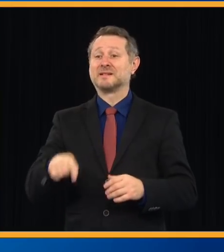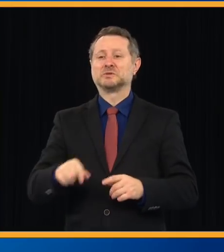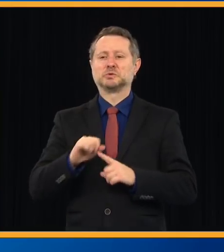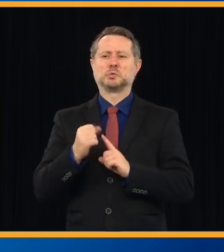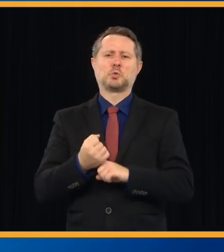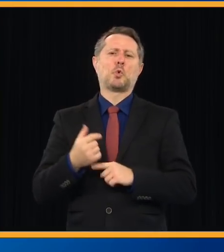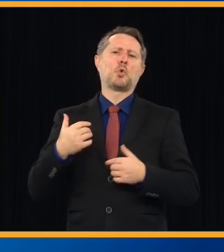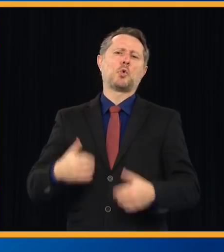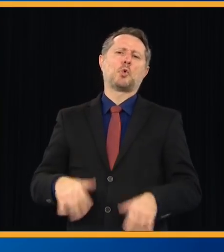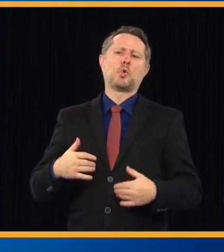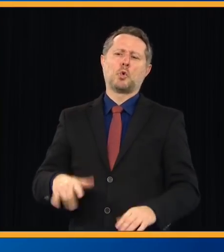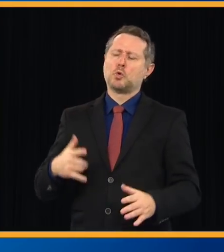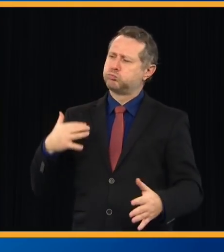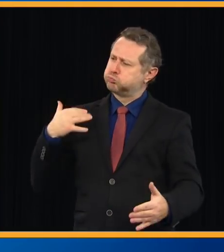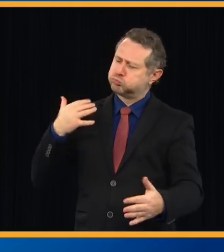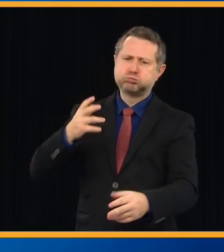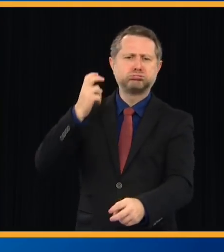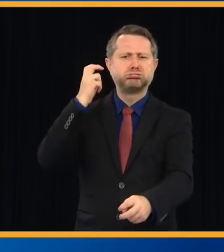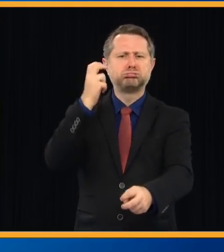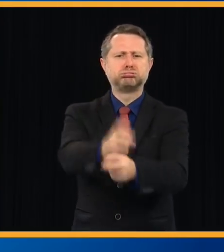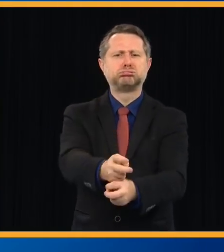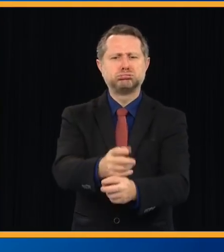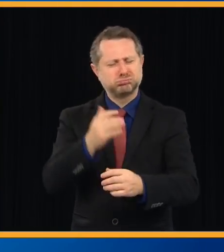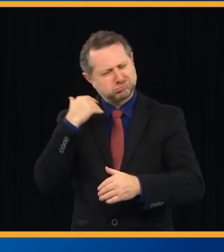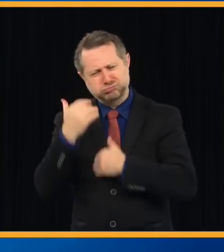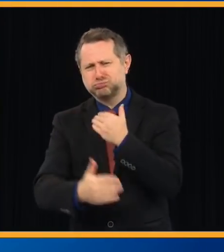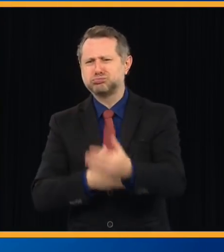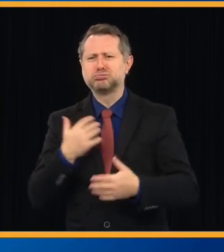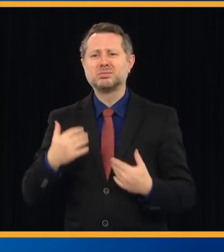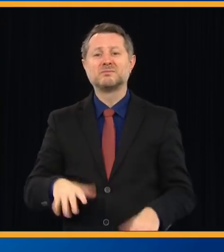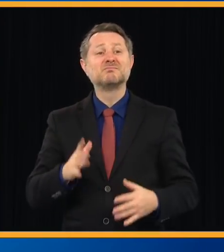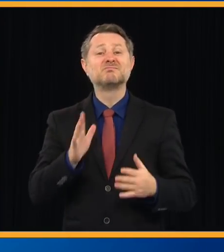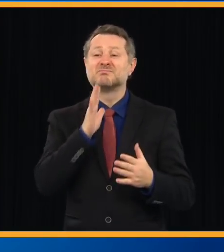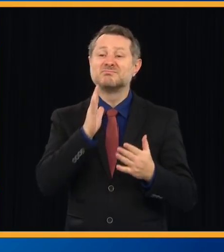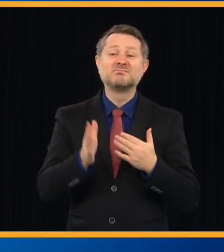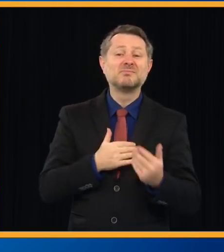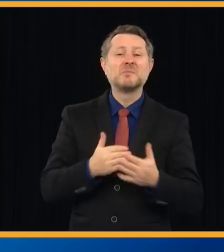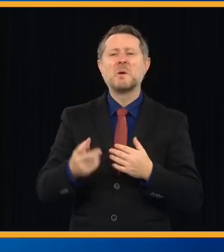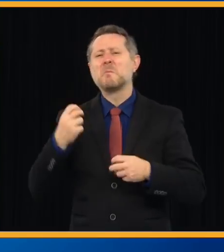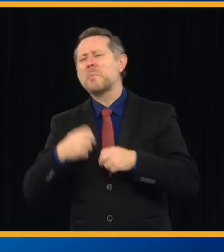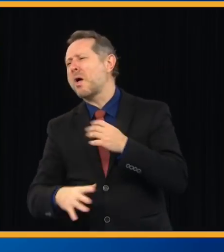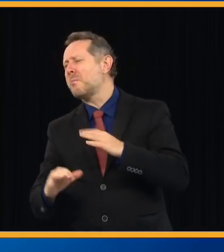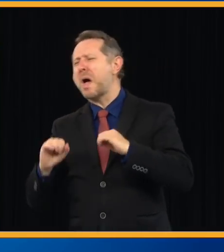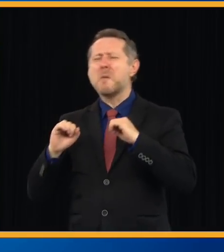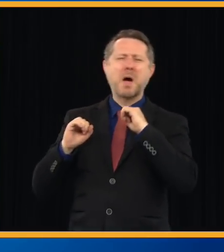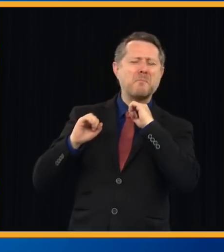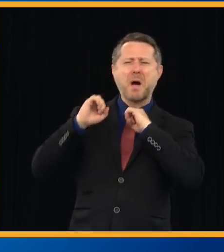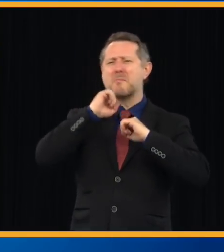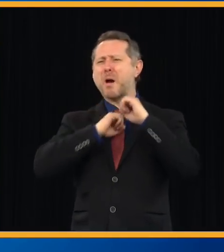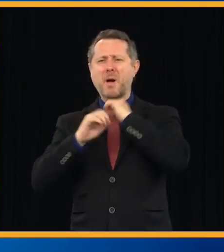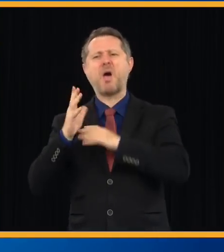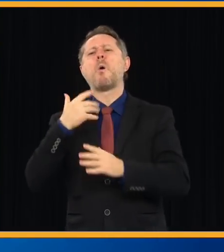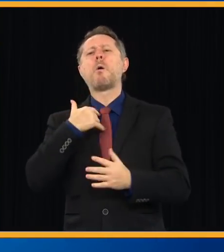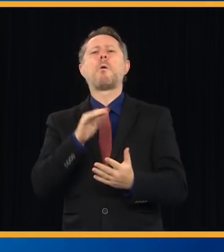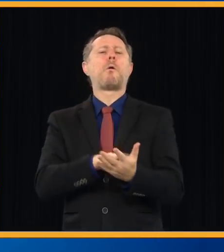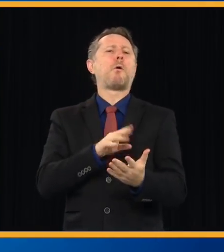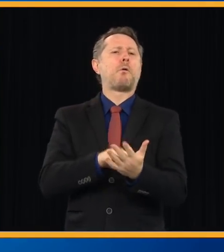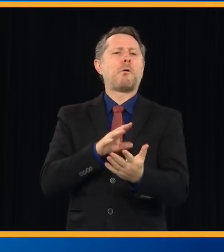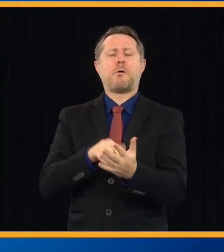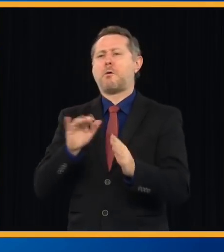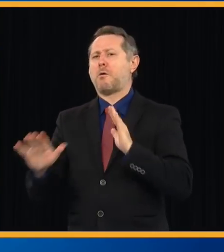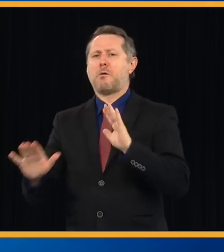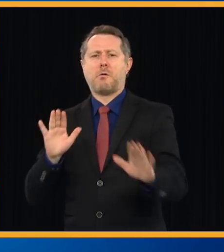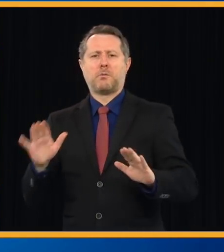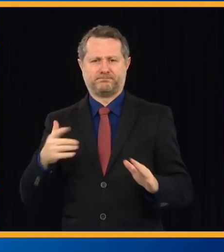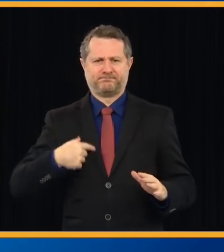everyone. But when life knocks you on your rear, learn and grow. And we will collectively learn and